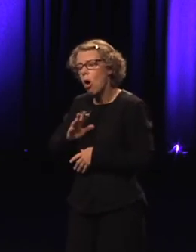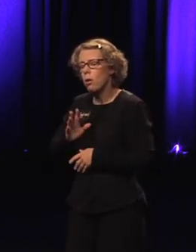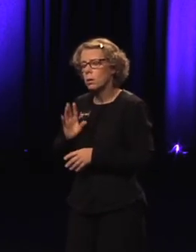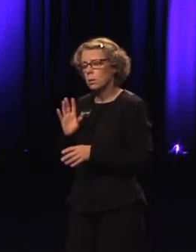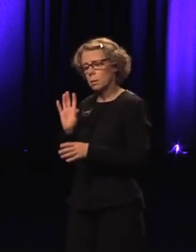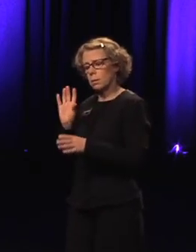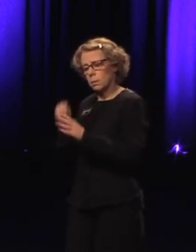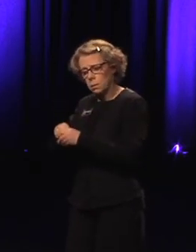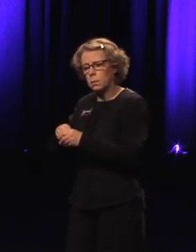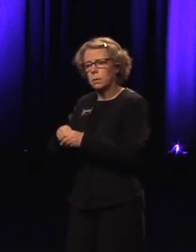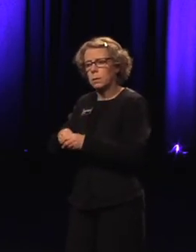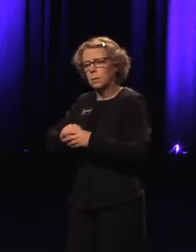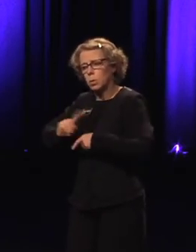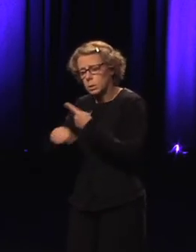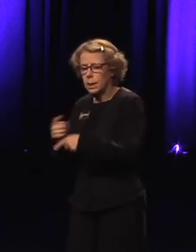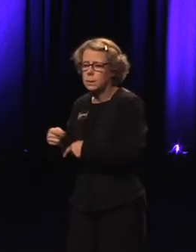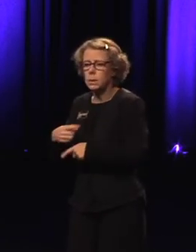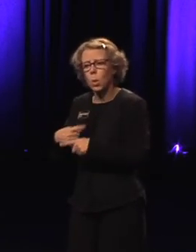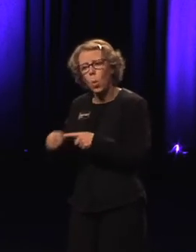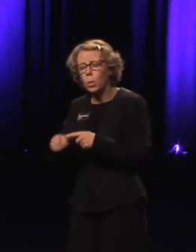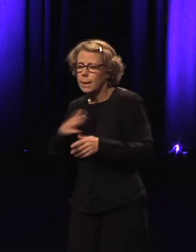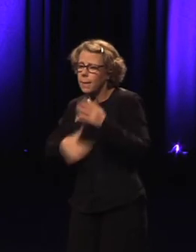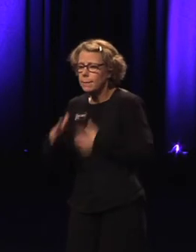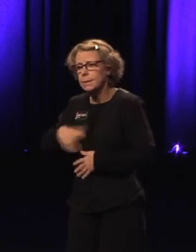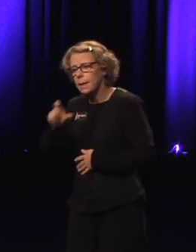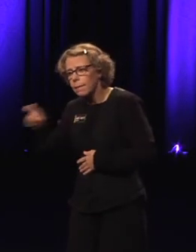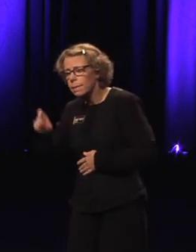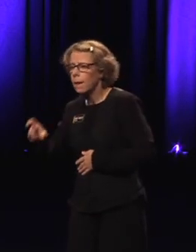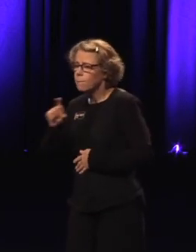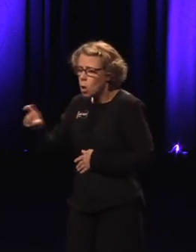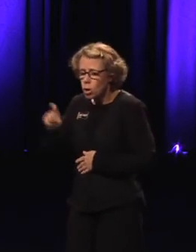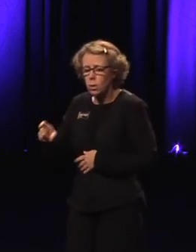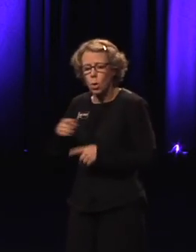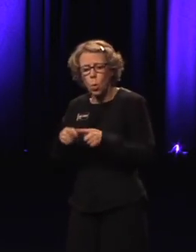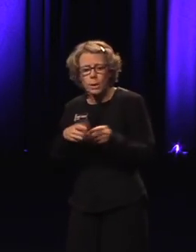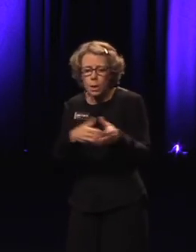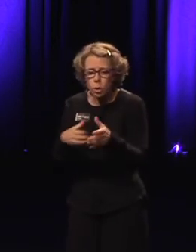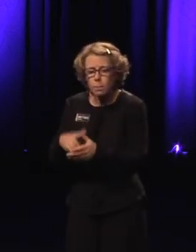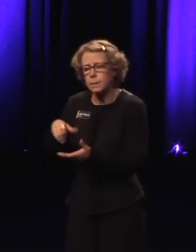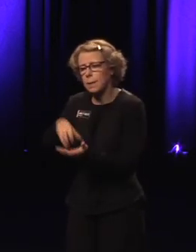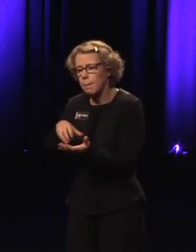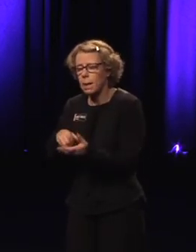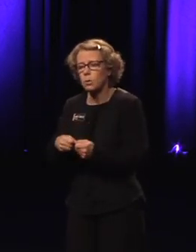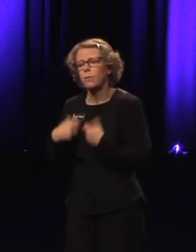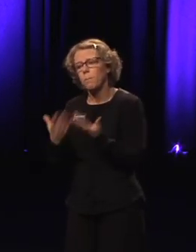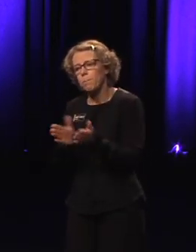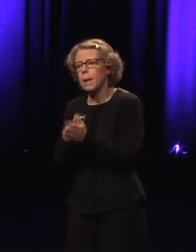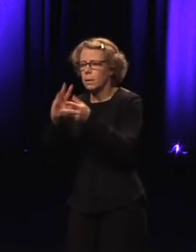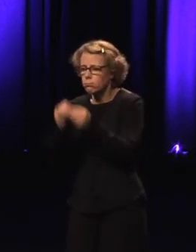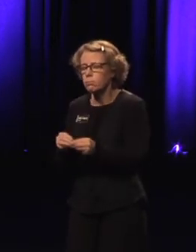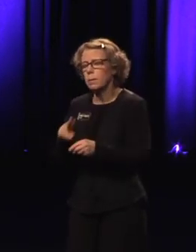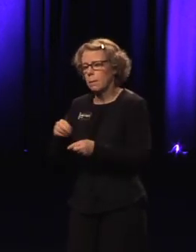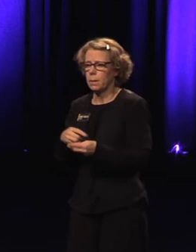which all stakeholders, particularly civil societies, groups, human rights groups, women,